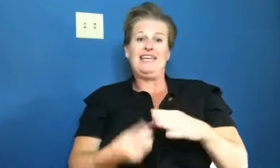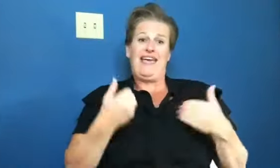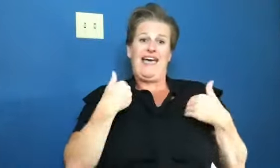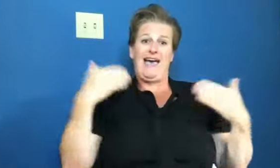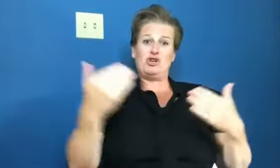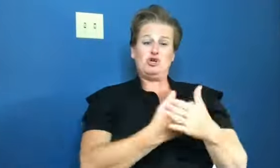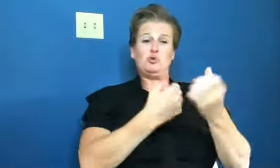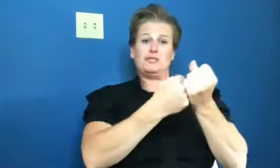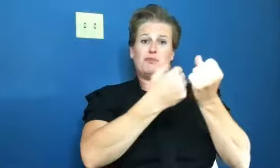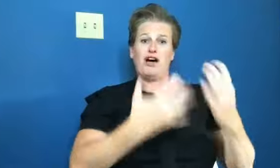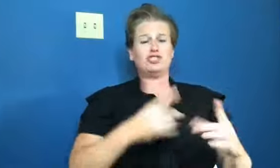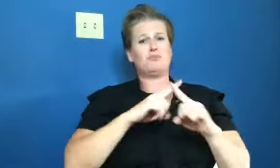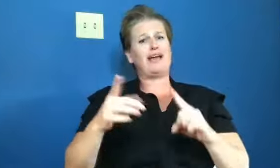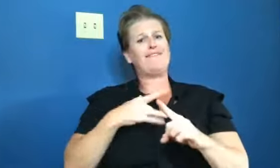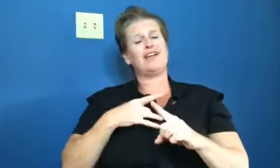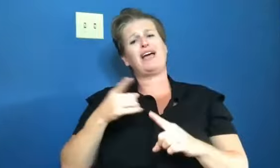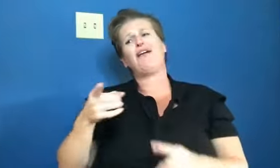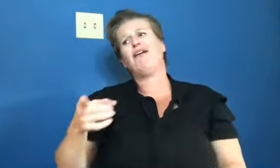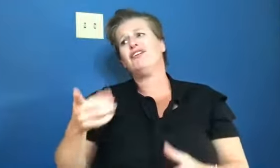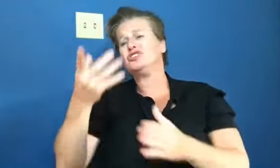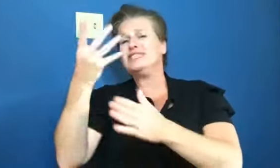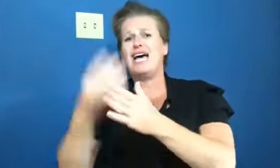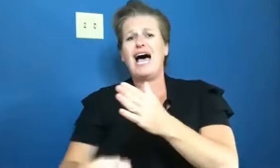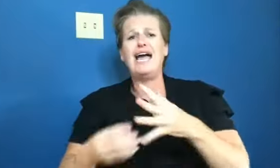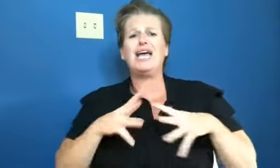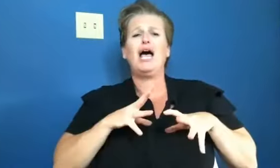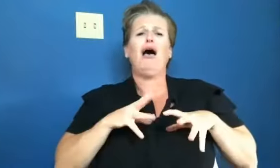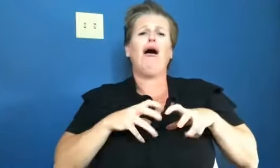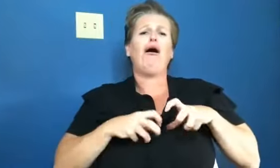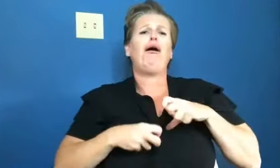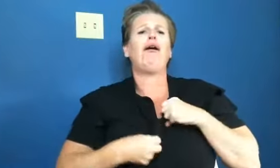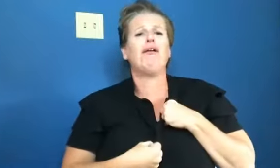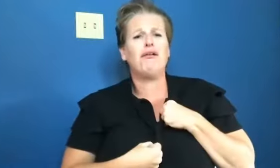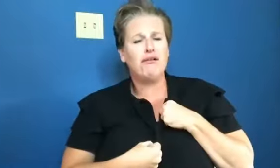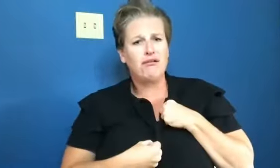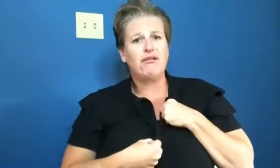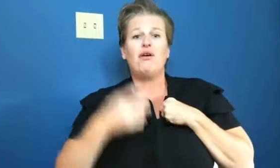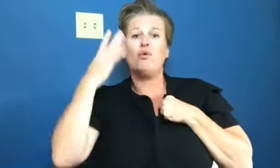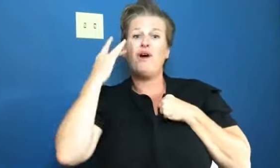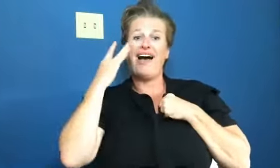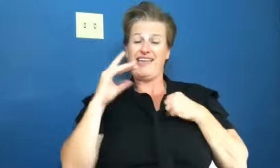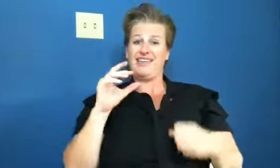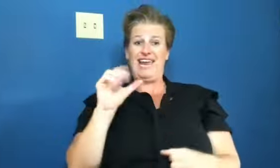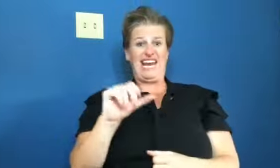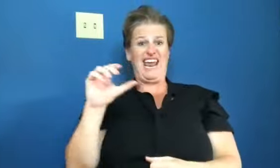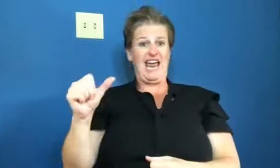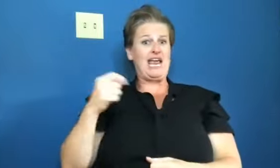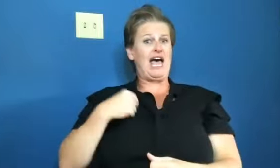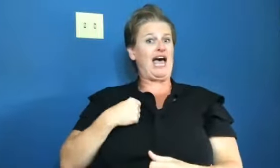like I lost my oxygen when she died. The grief was just overwhelming, because in this program, you know, I took a chance on her and she took a chance of me, and